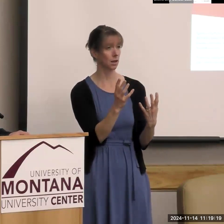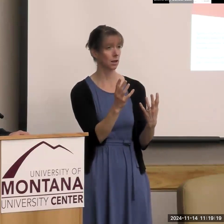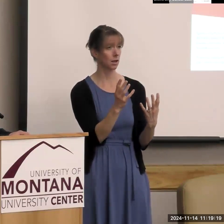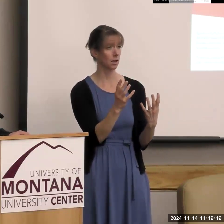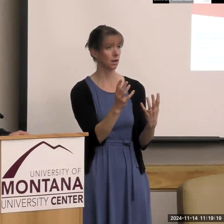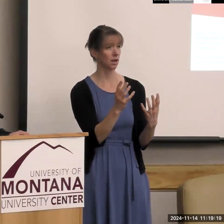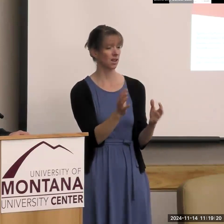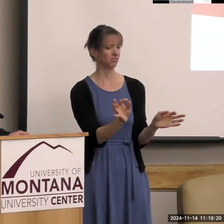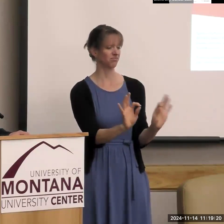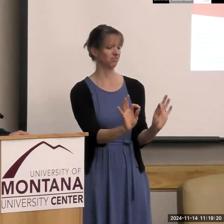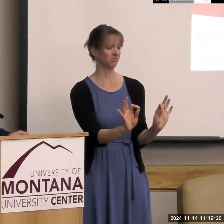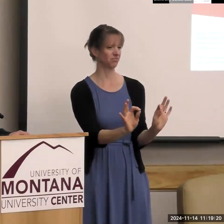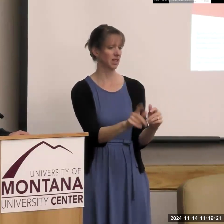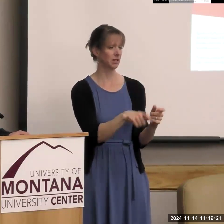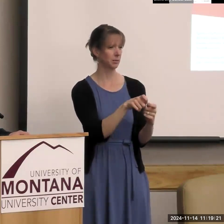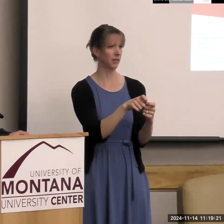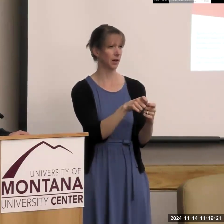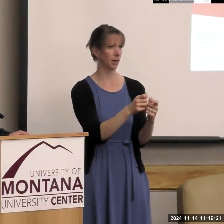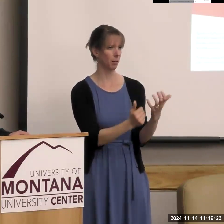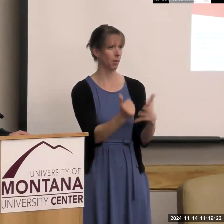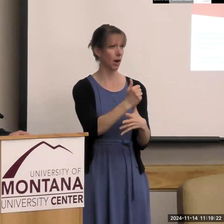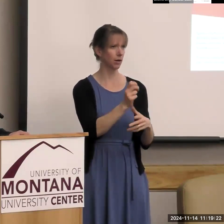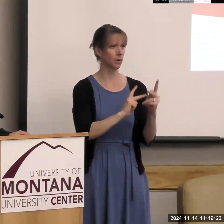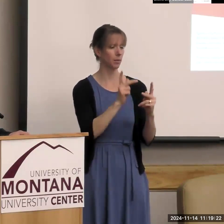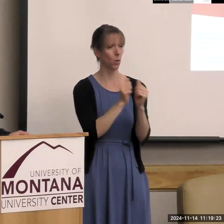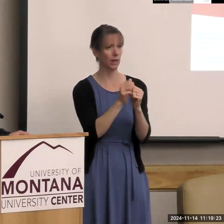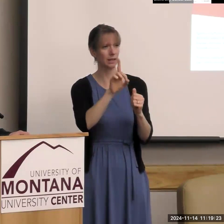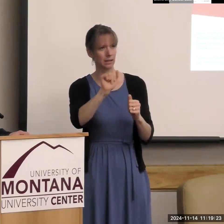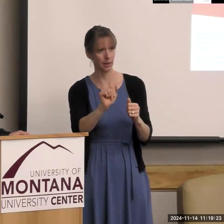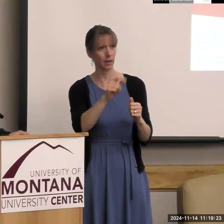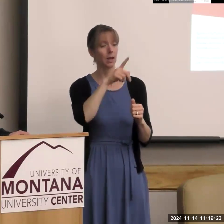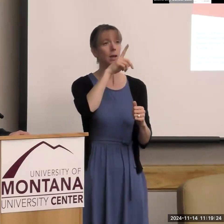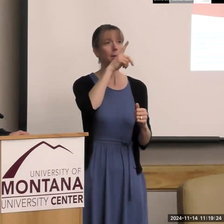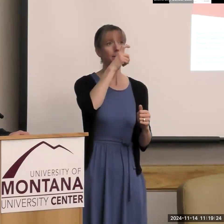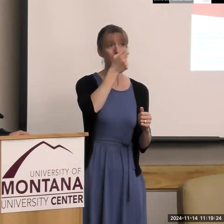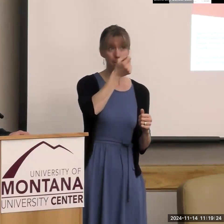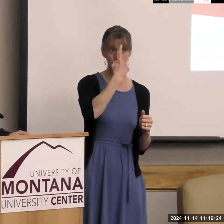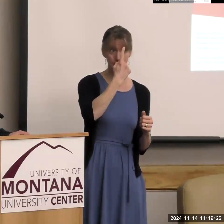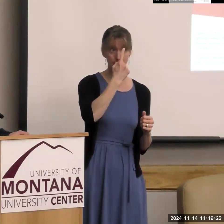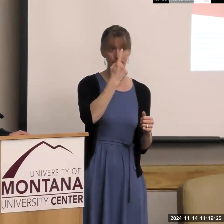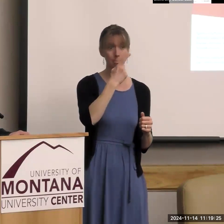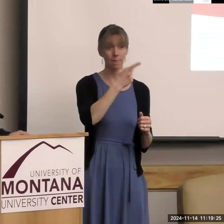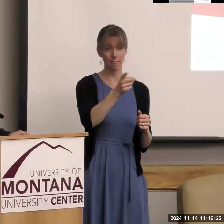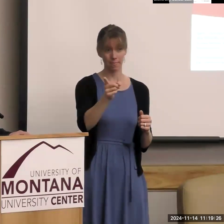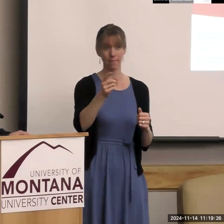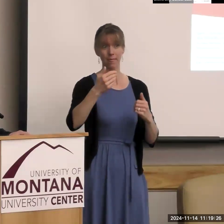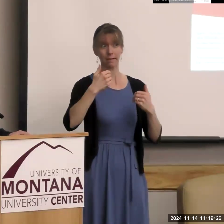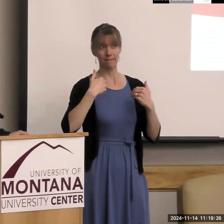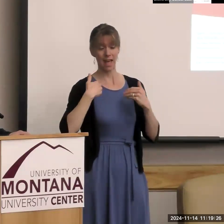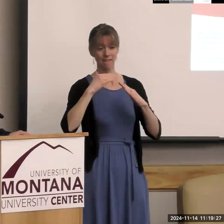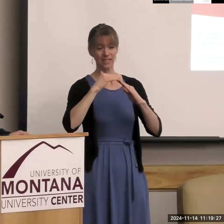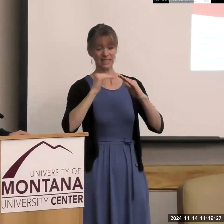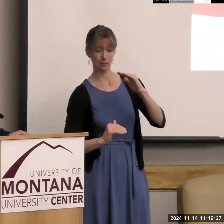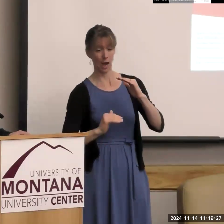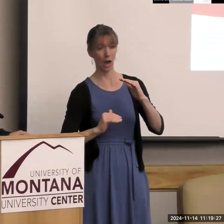minimizing the specific priorities of people with disability because they still had those disparities